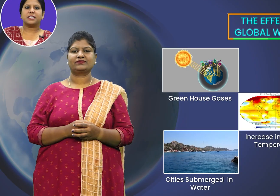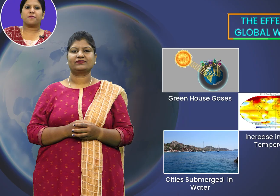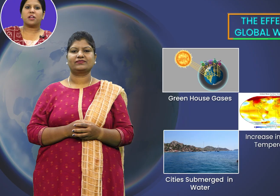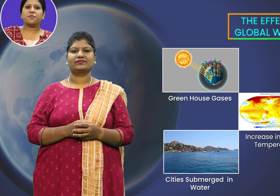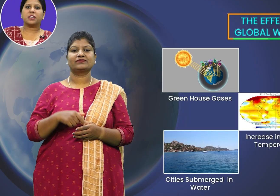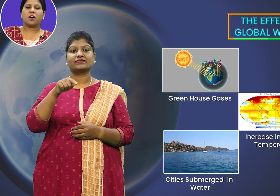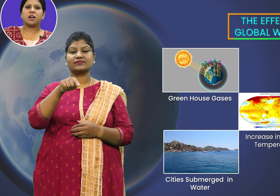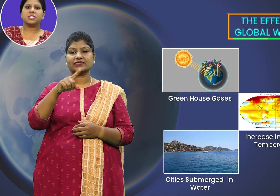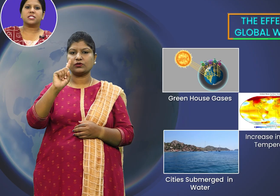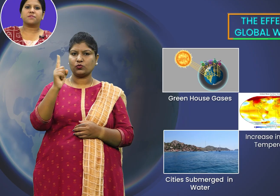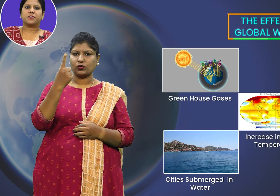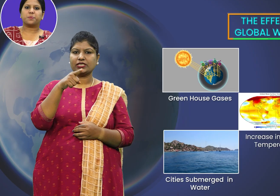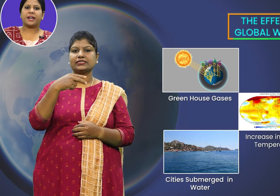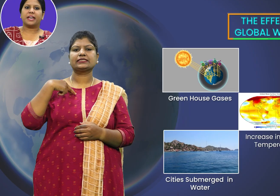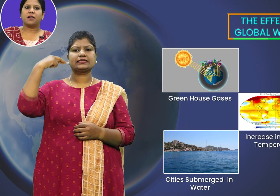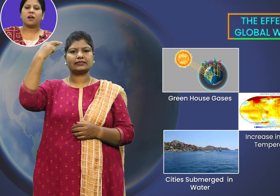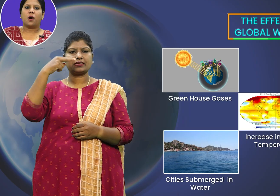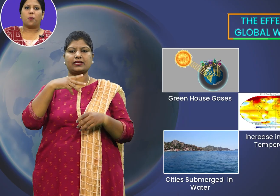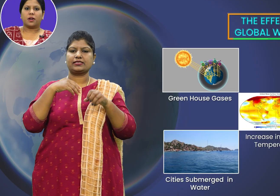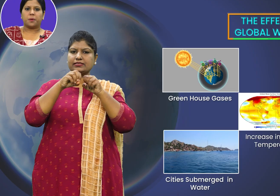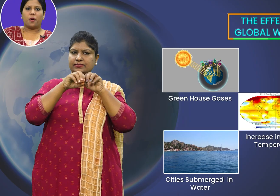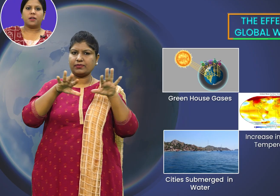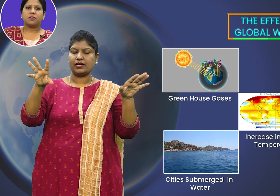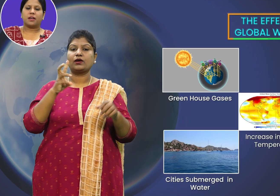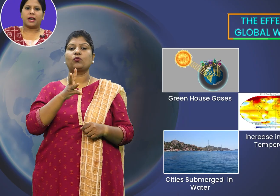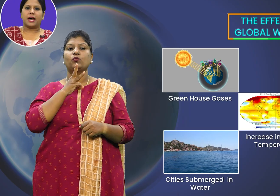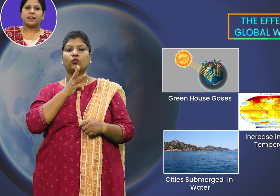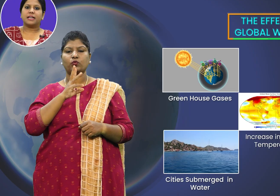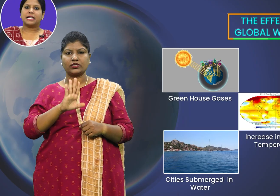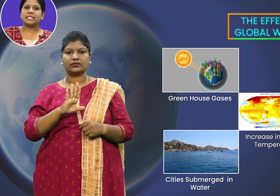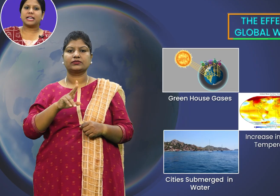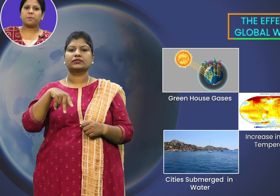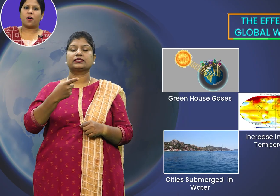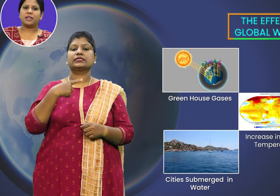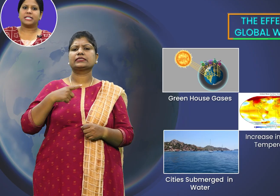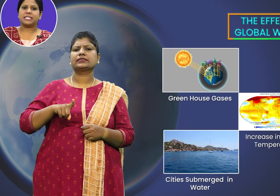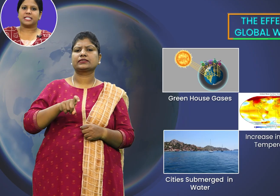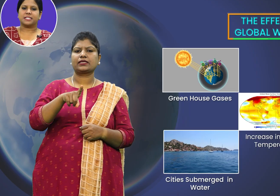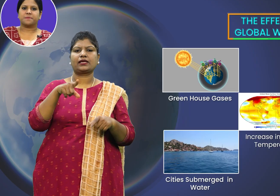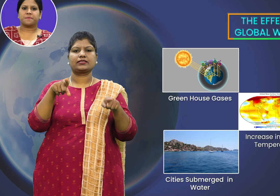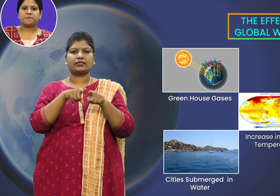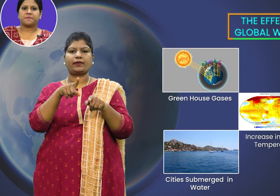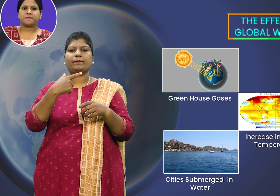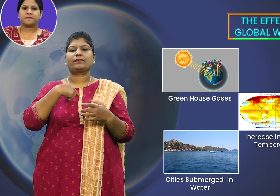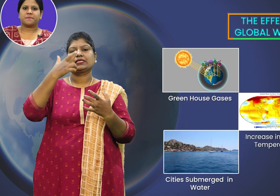It is one of the causes for spreading waterborne and insect-borne diseases.